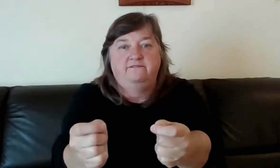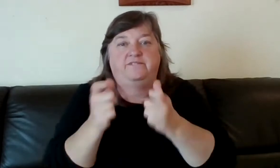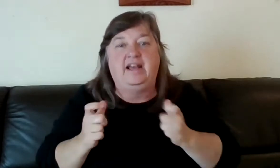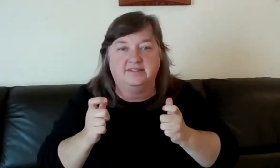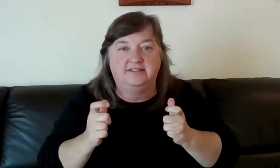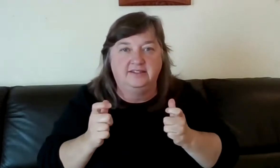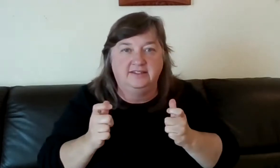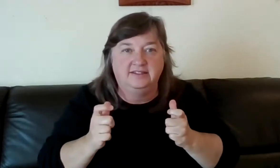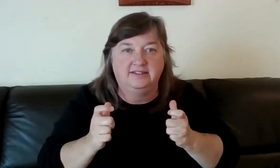fast,